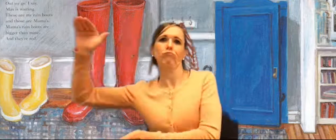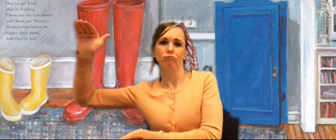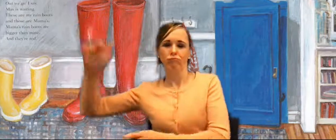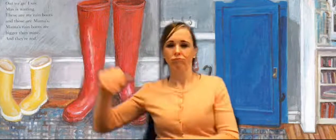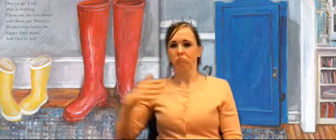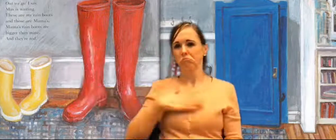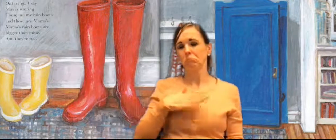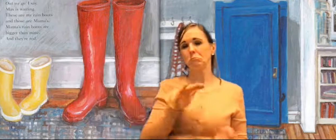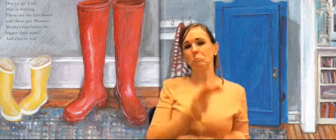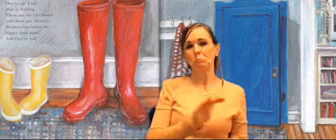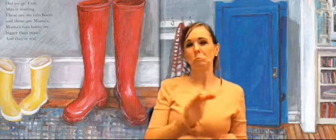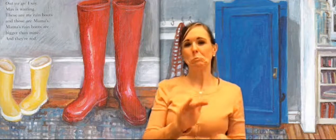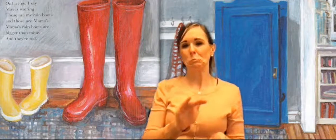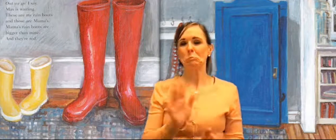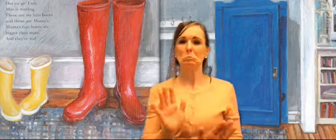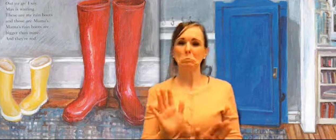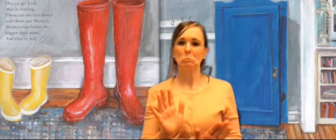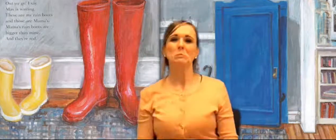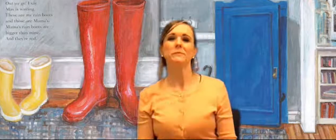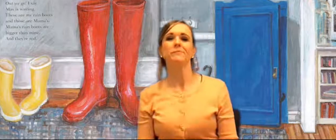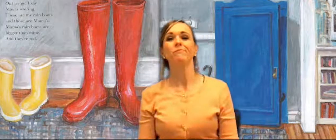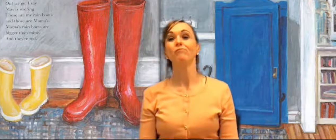small.